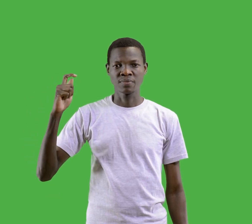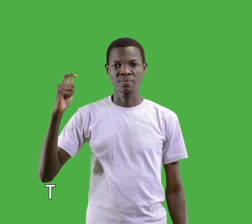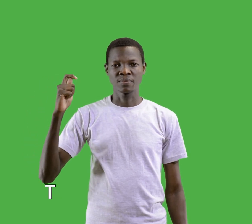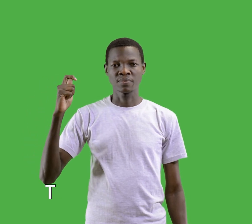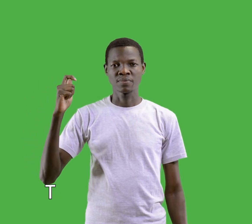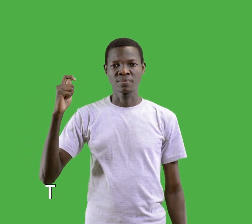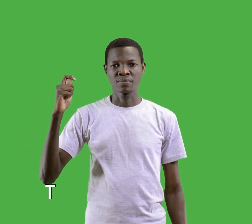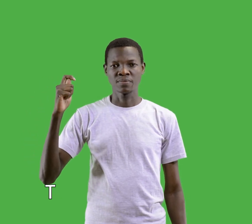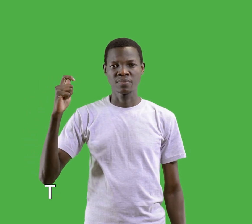T.